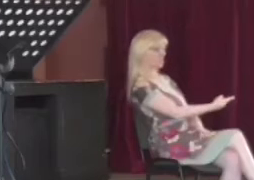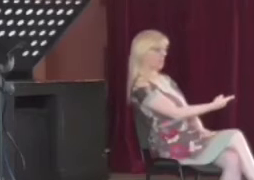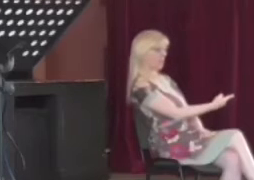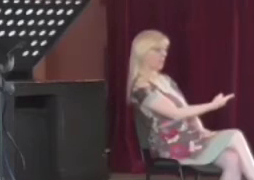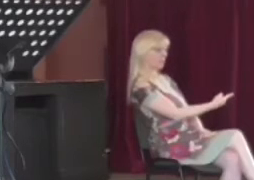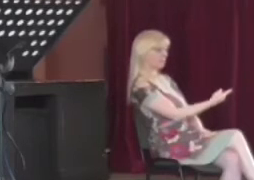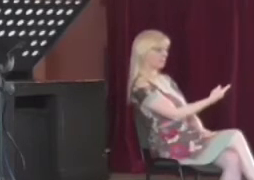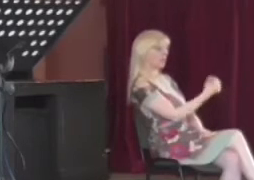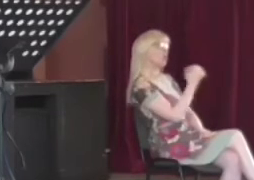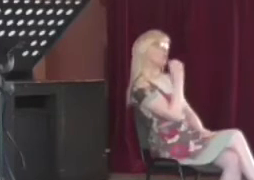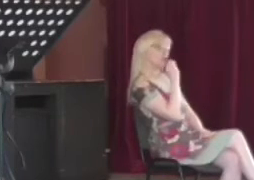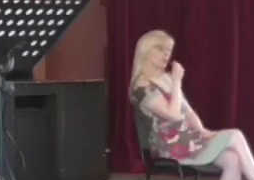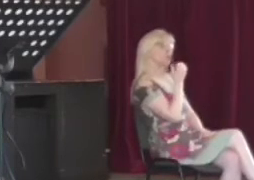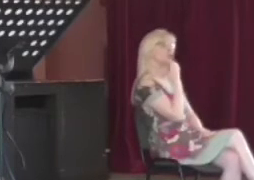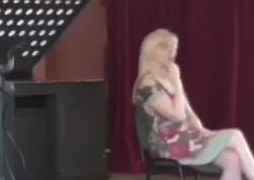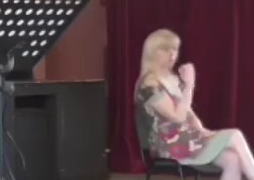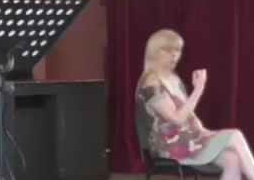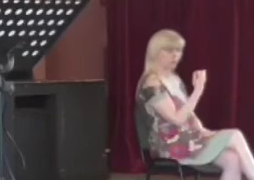wall.